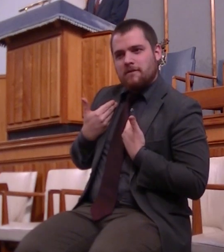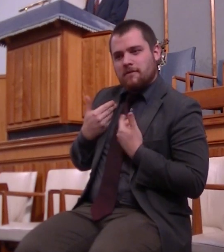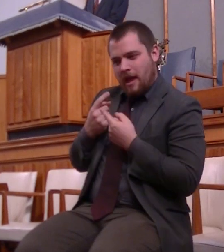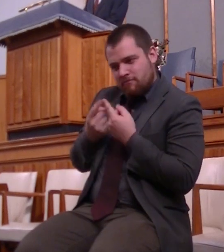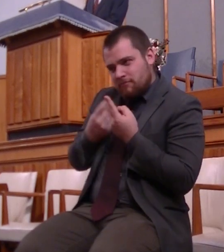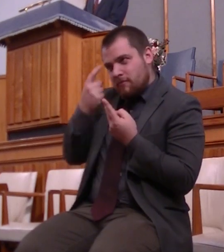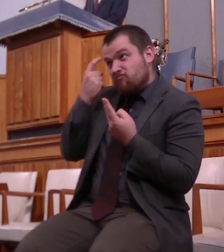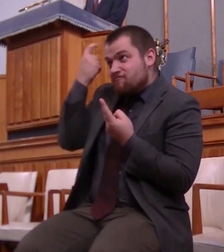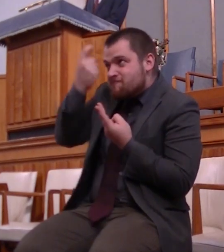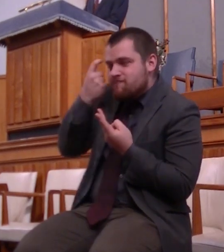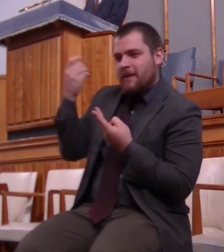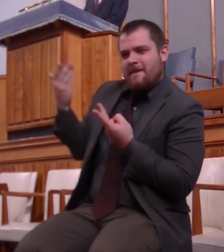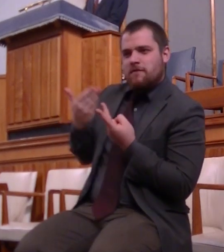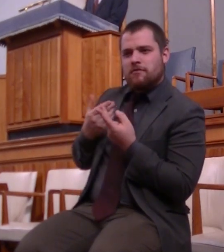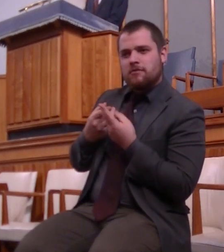Human knowledge is great,